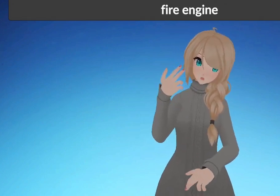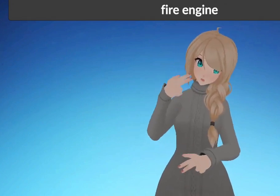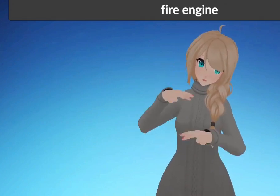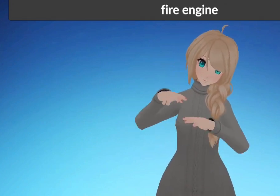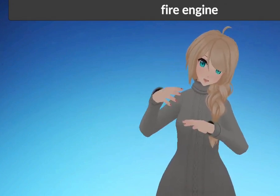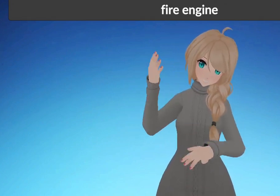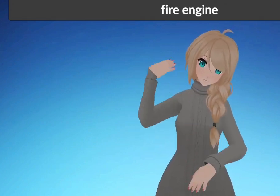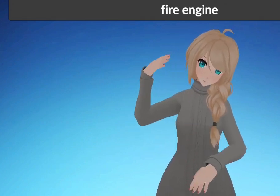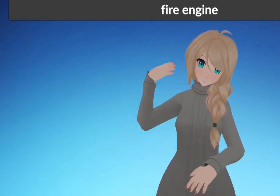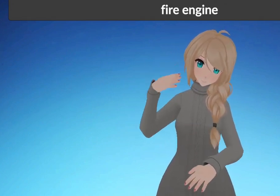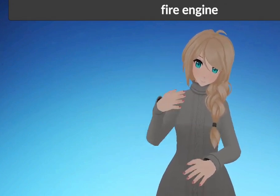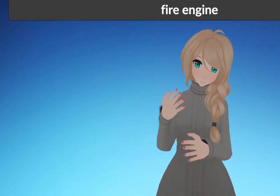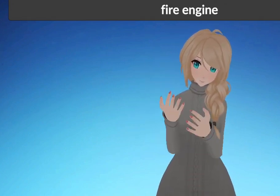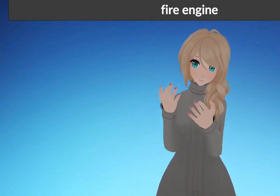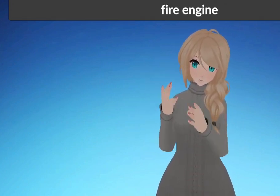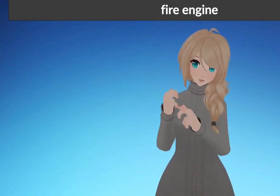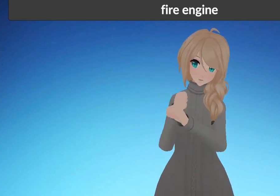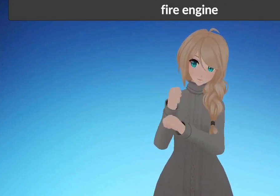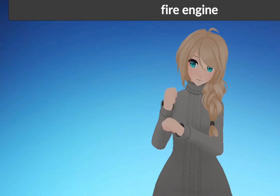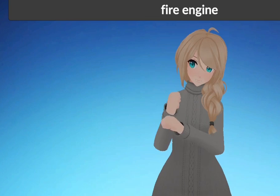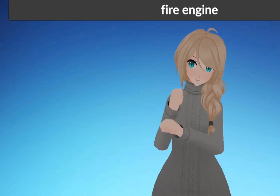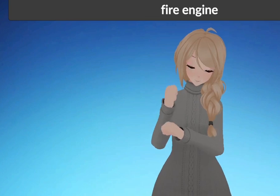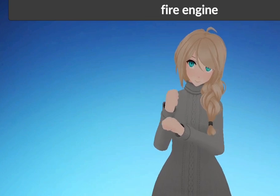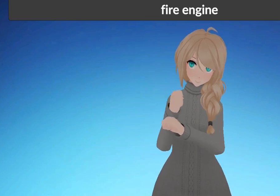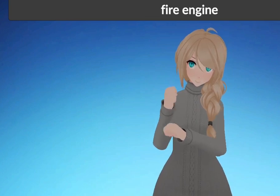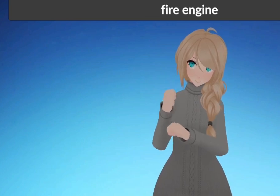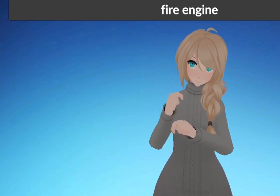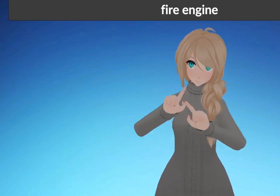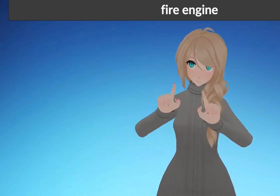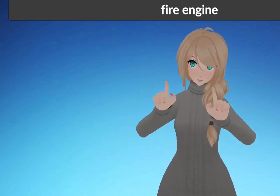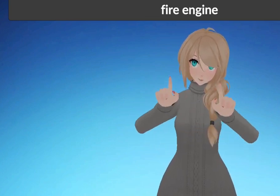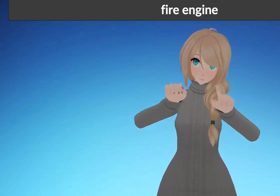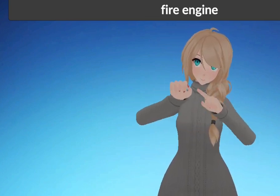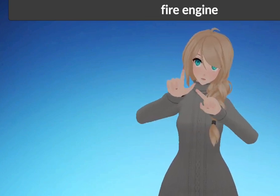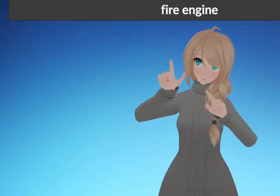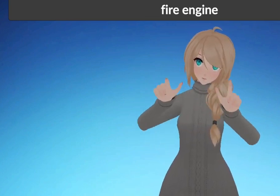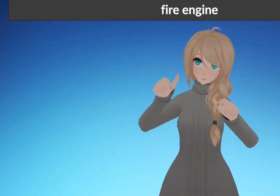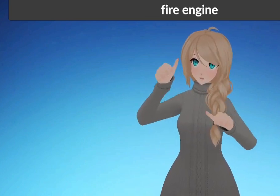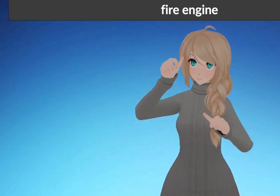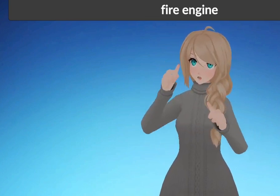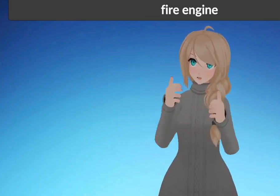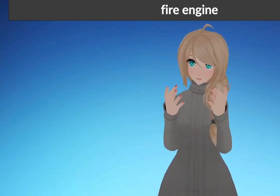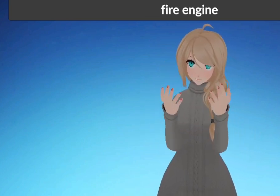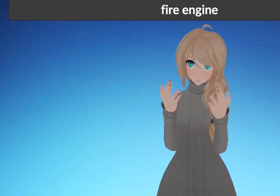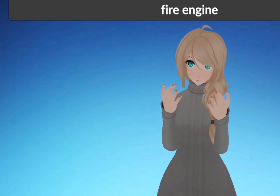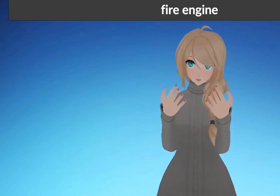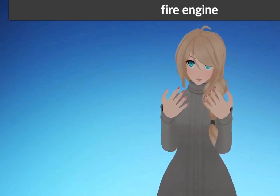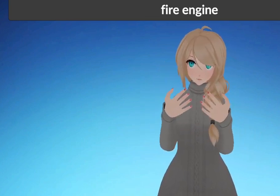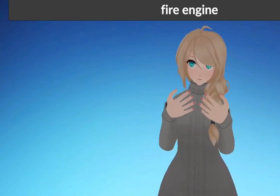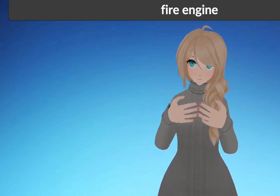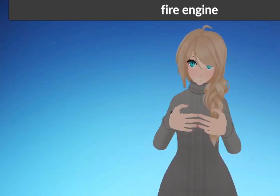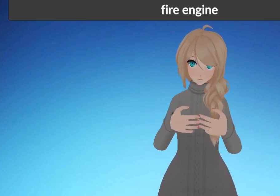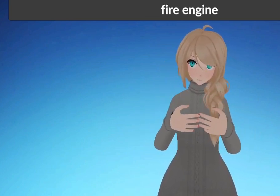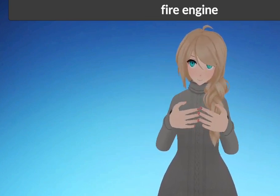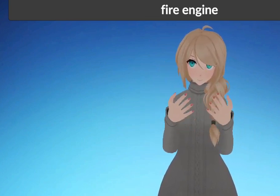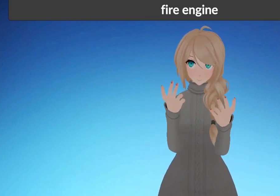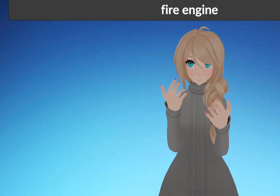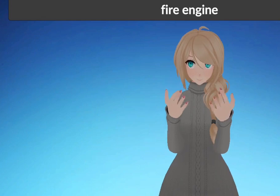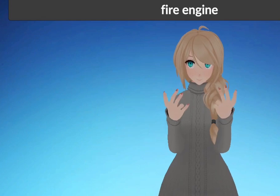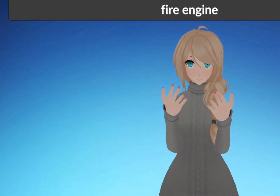all fashion, the fire injure. But most people know a fire injure.